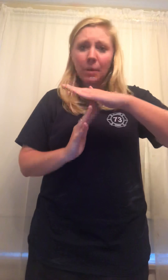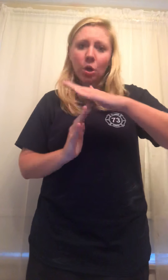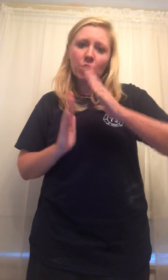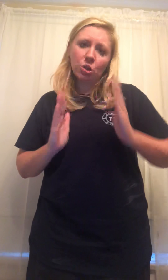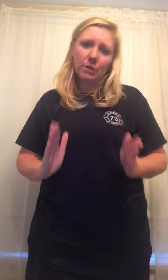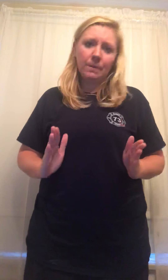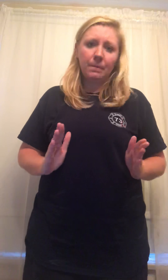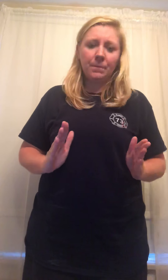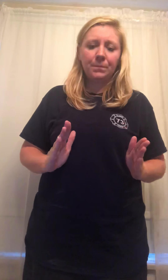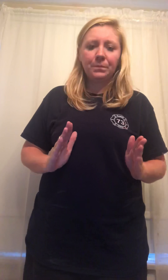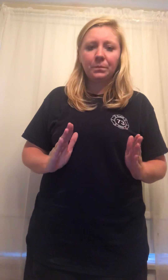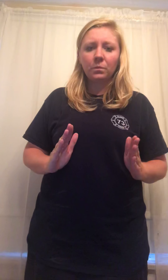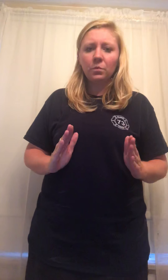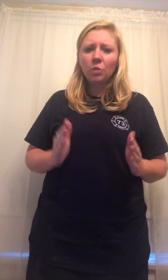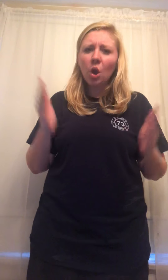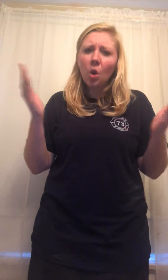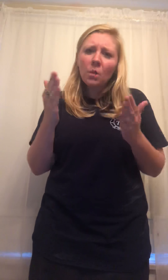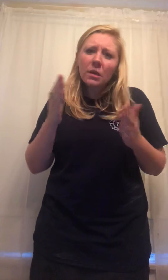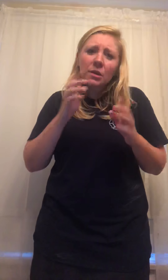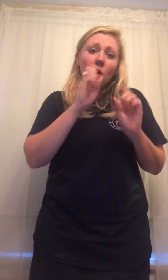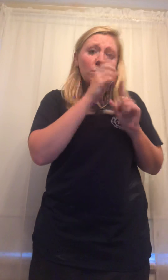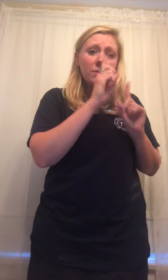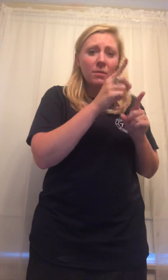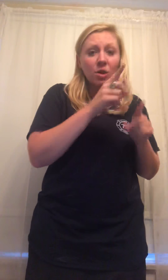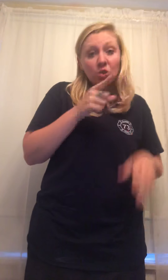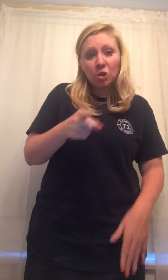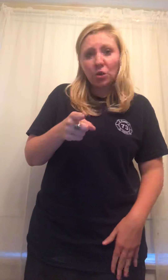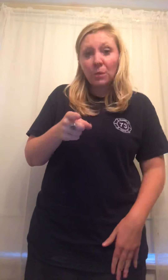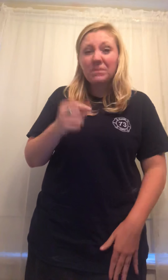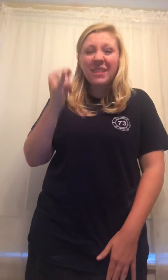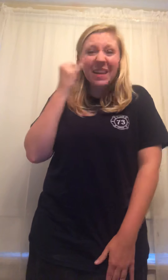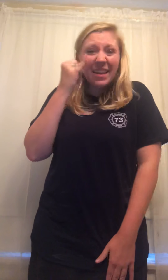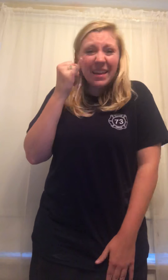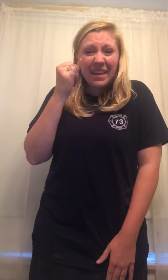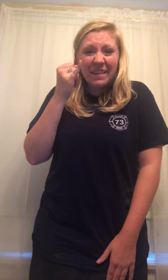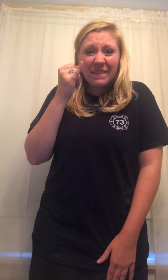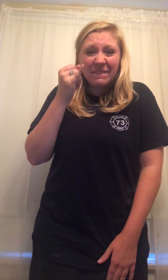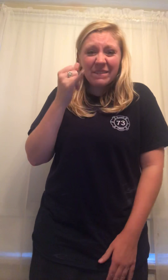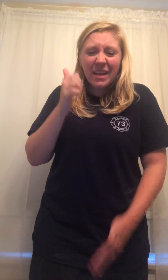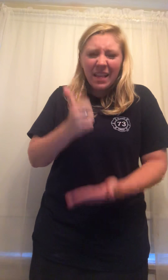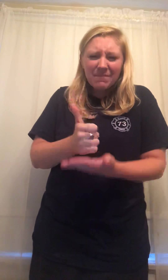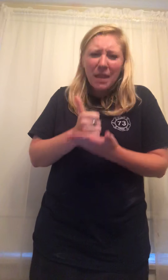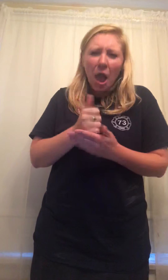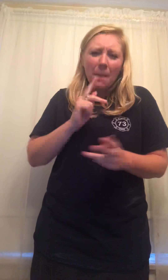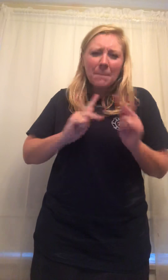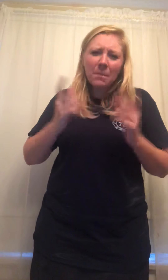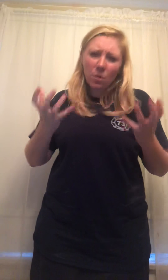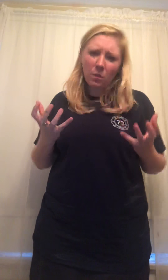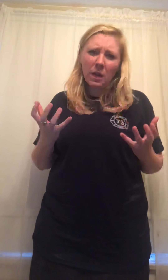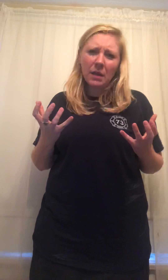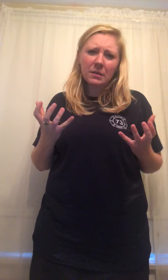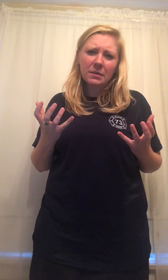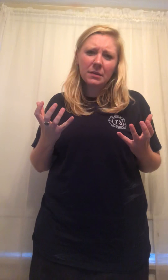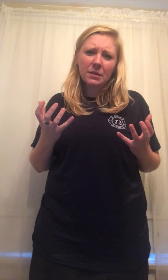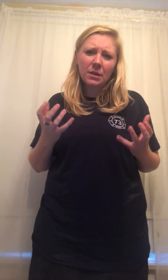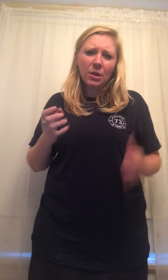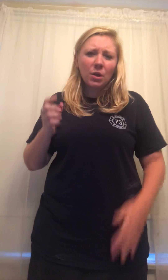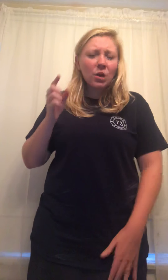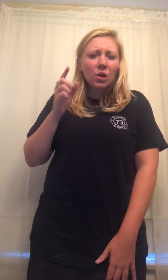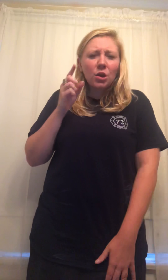you? If we want to help people, and that is truly what we want to do, you cannot put so much pressure to the system